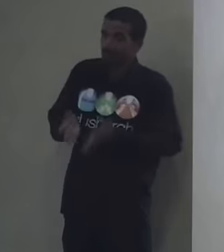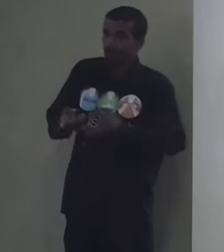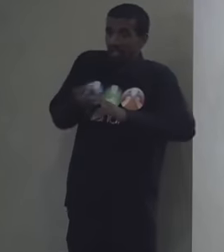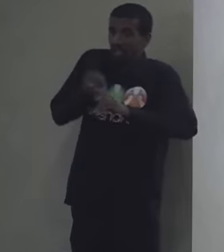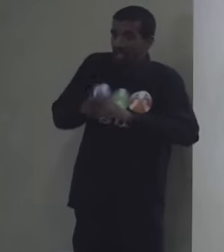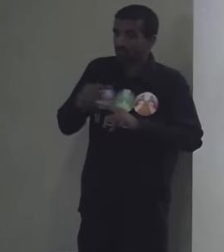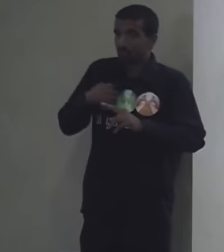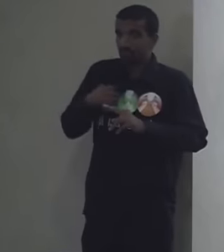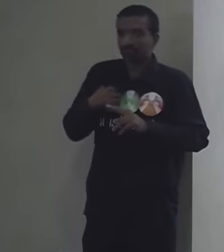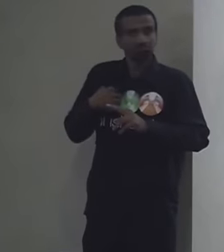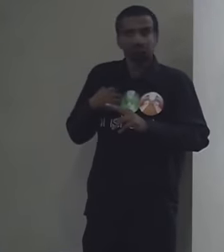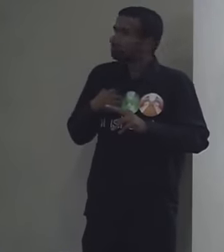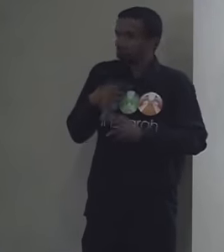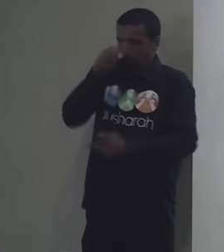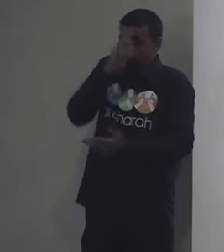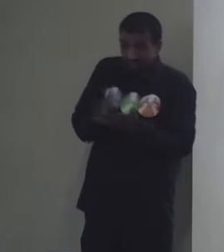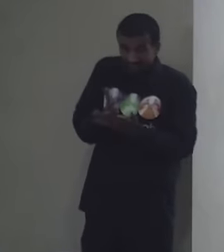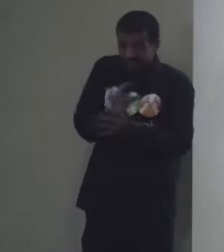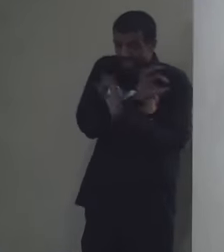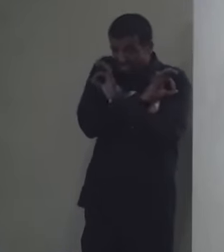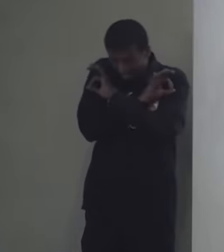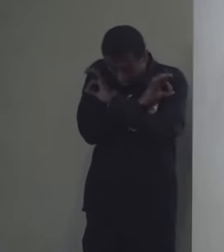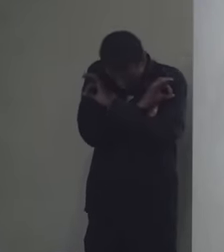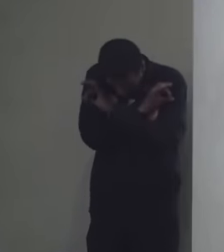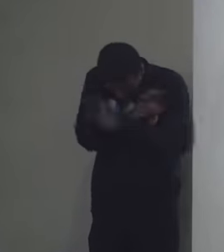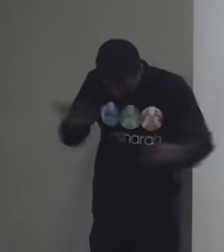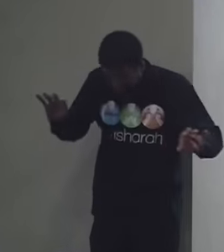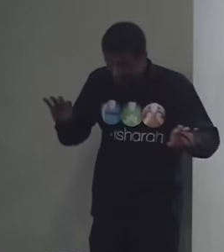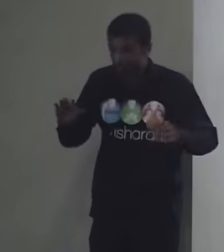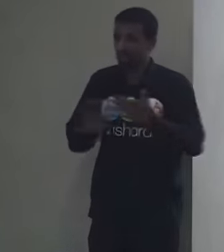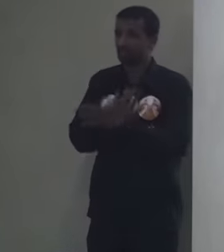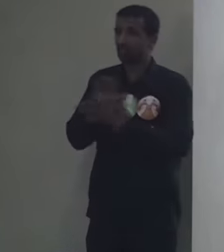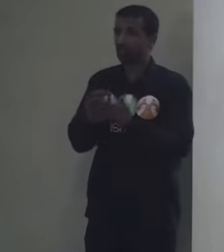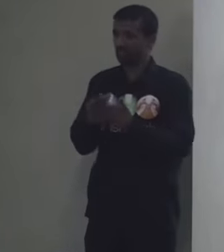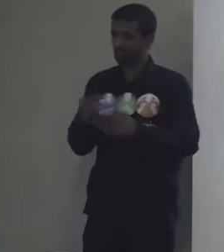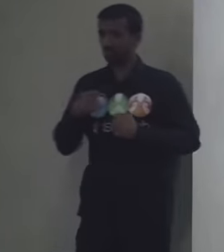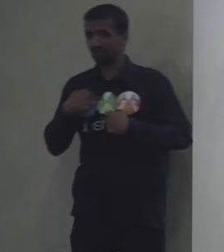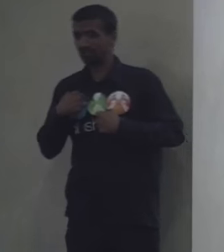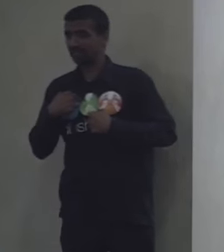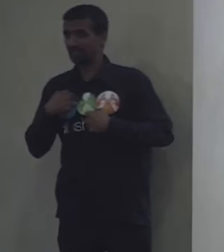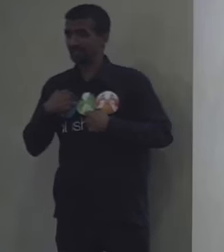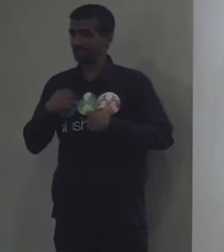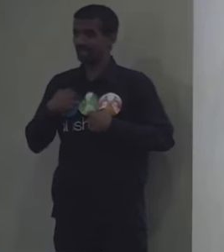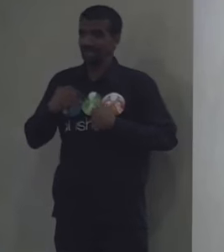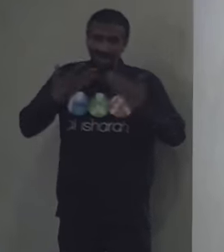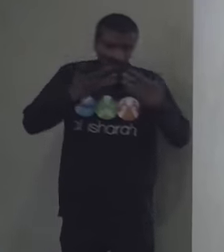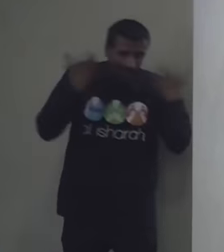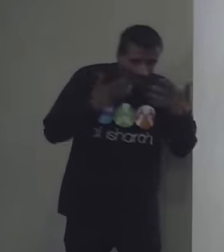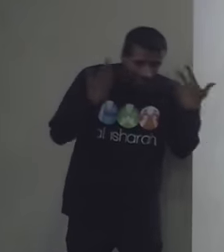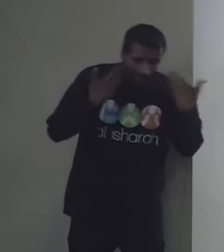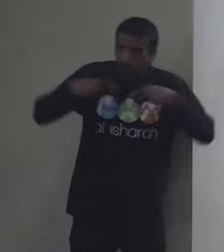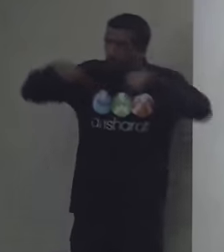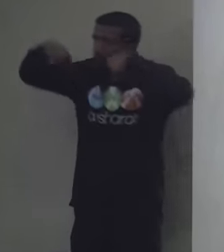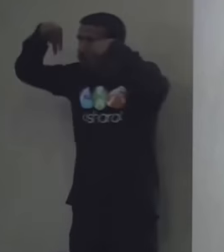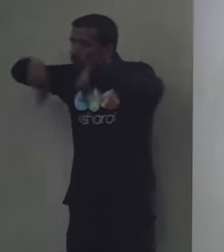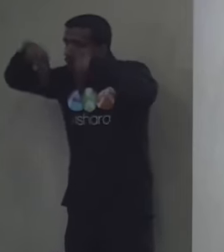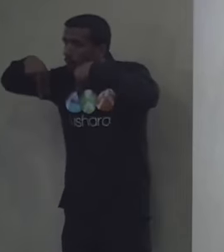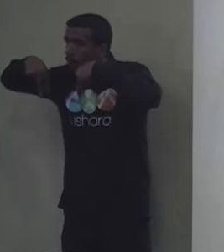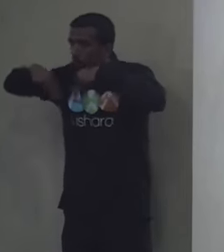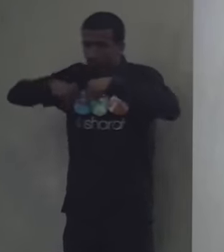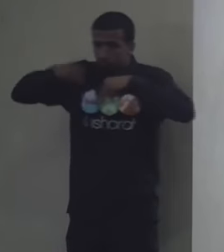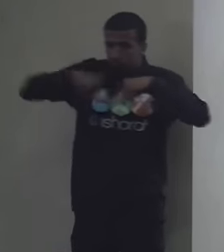means aynul yaqeen, yeah? Then there's no difference between you and a cat, and a dog, and a squirrel, and a